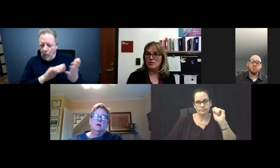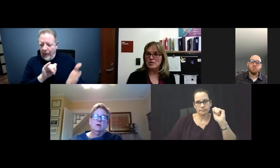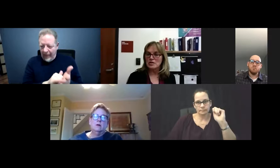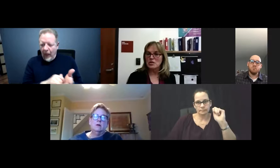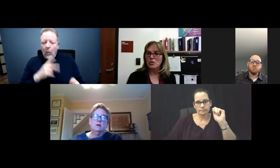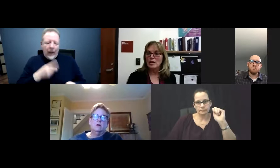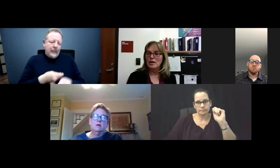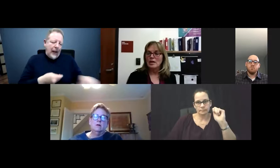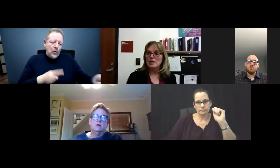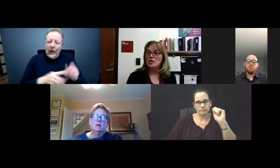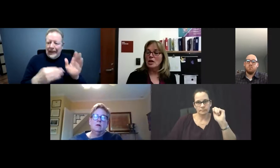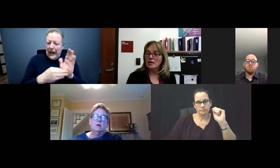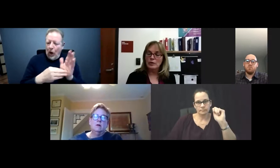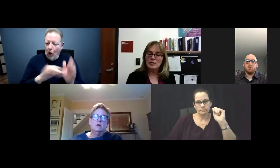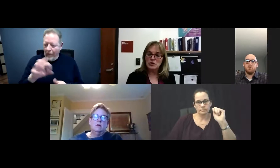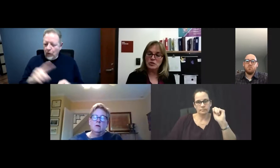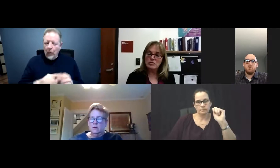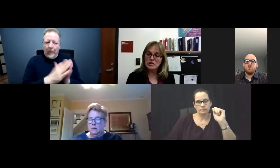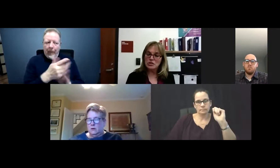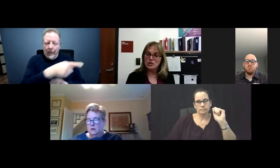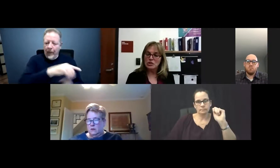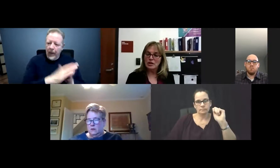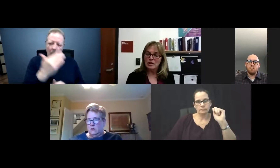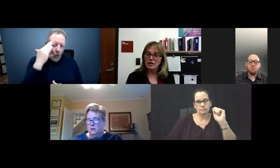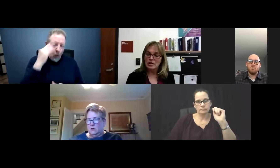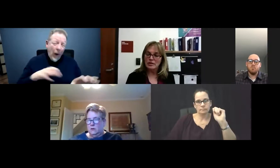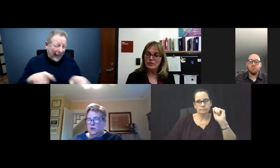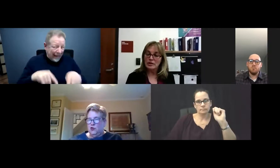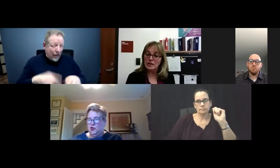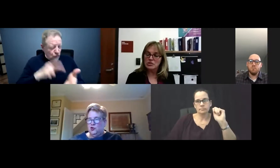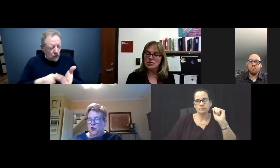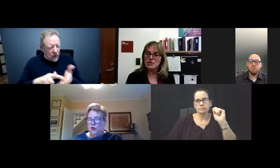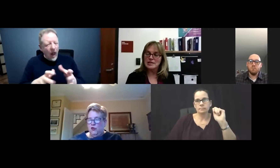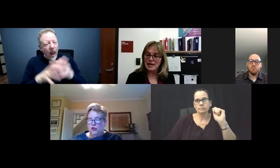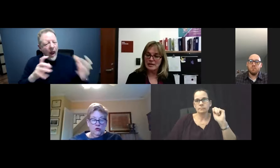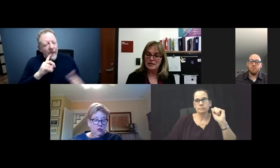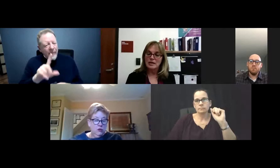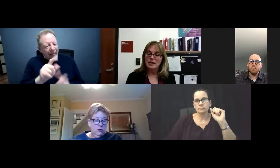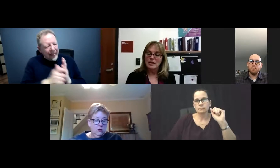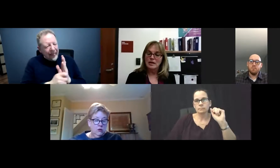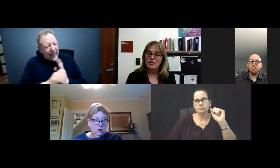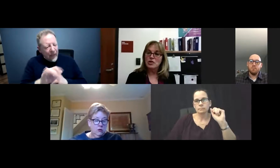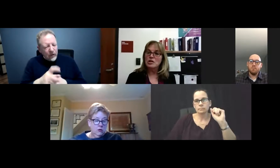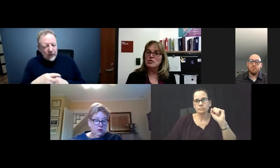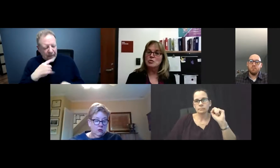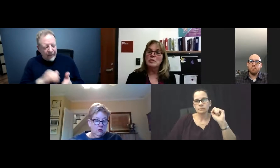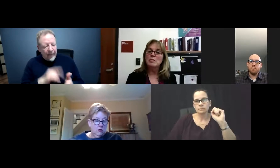offices. So, because when I was doing the research, a lot of the literature said the doctors would be